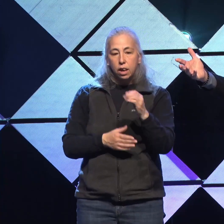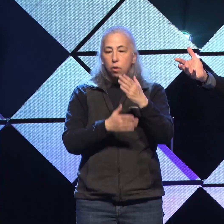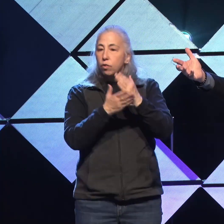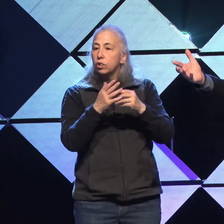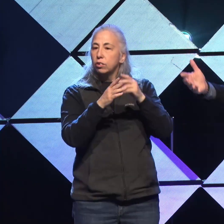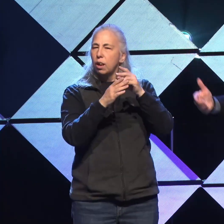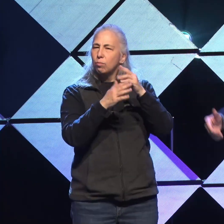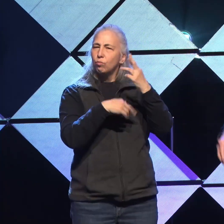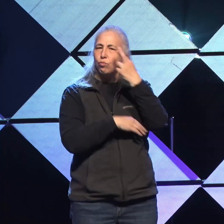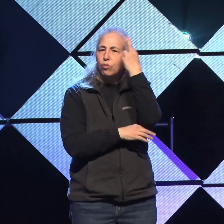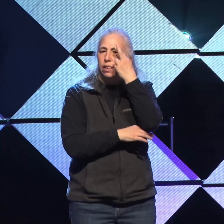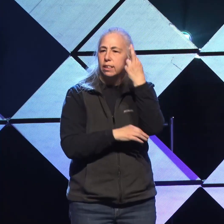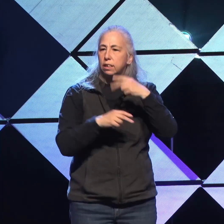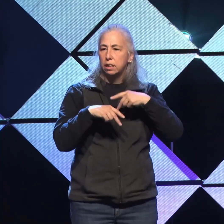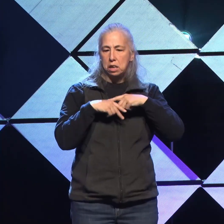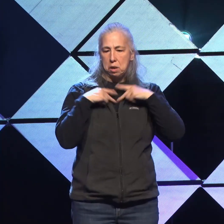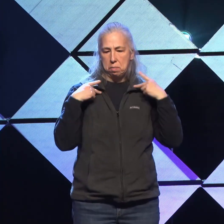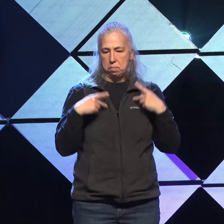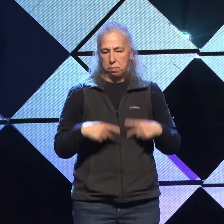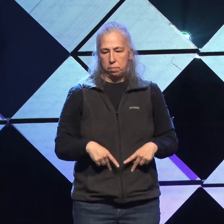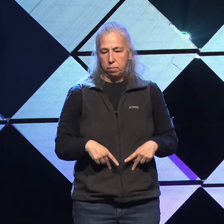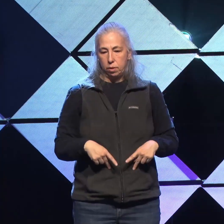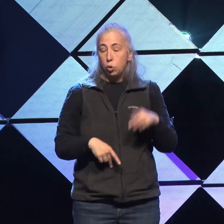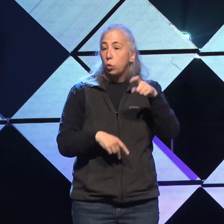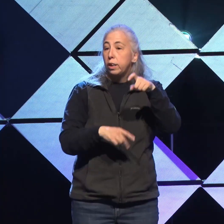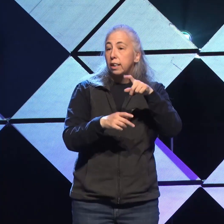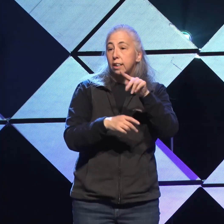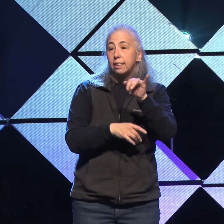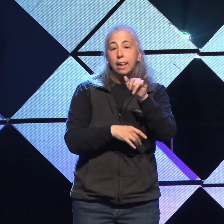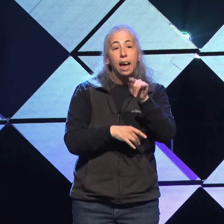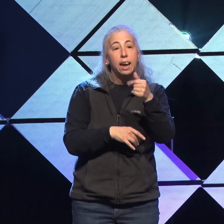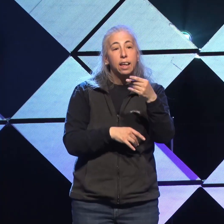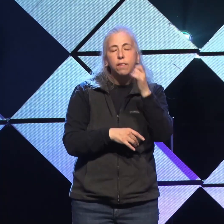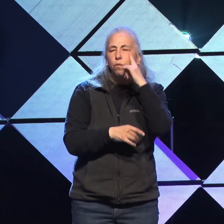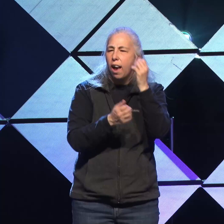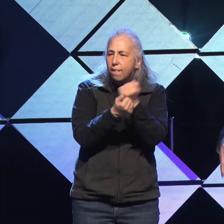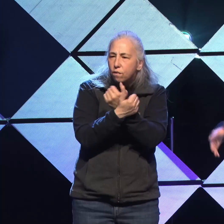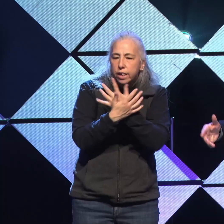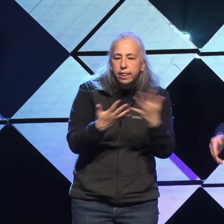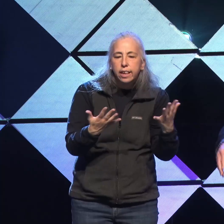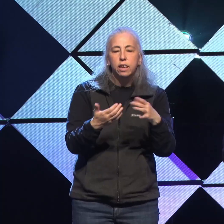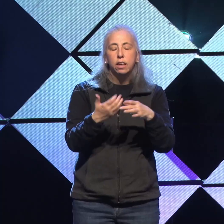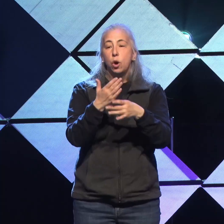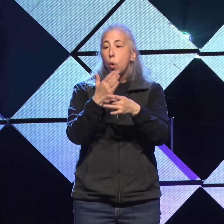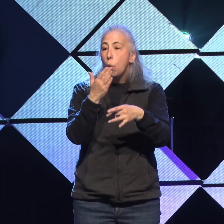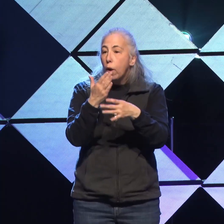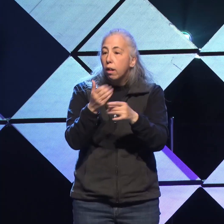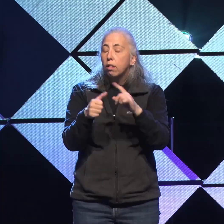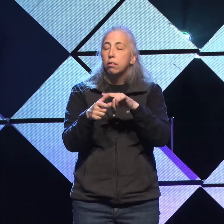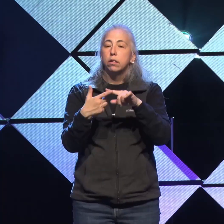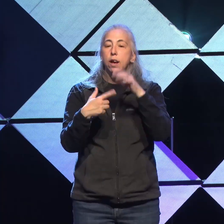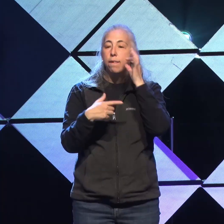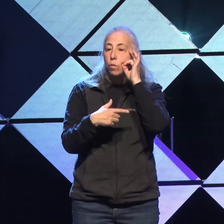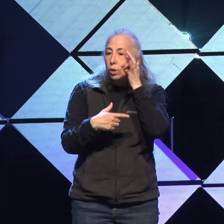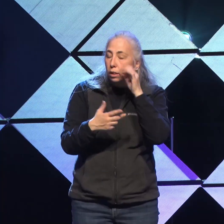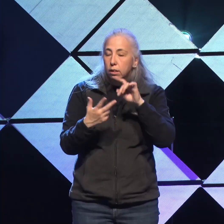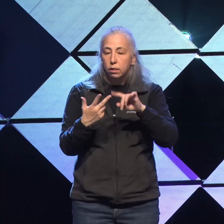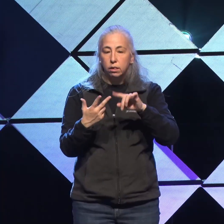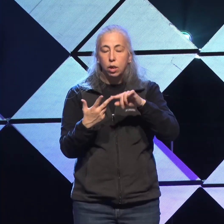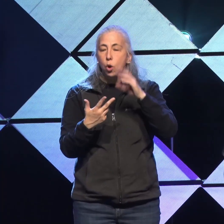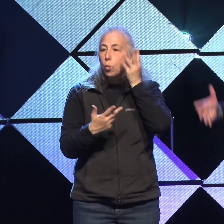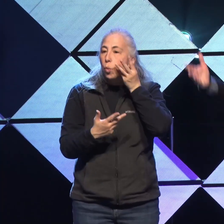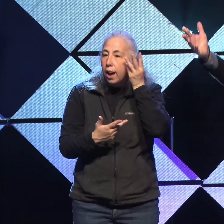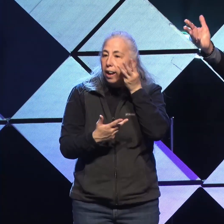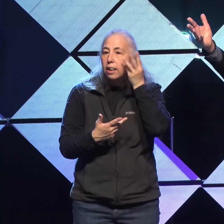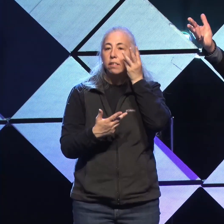weren't required to tithe on everything. Certain products like wine or grain or oil, certain produce, like